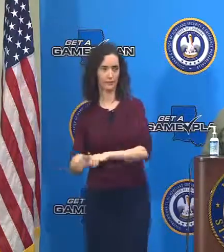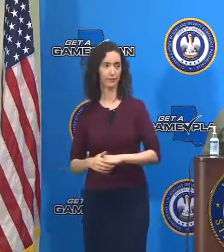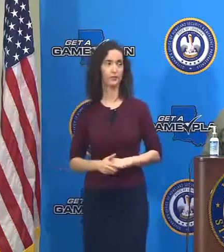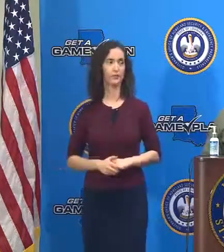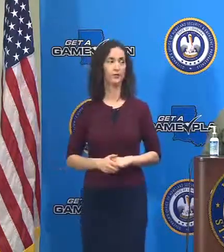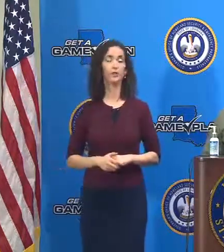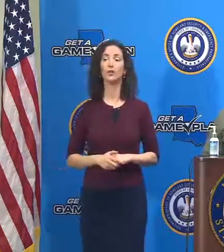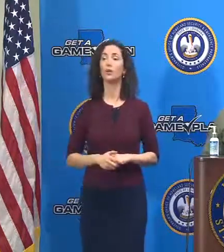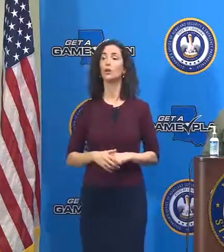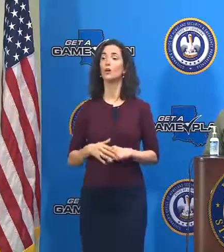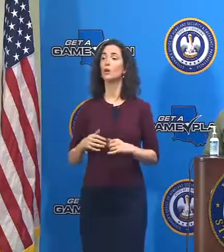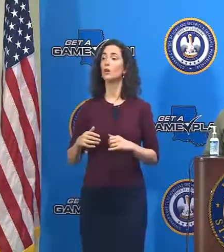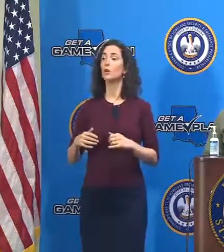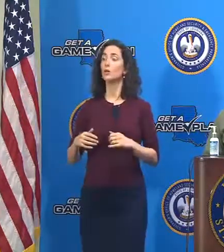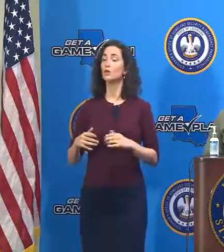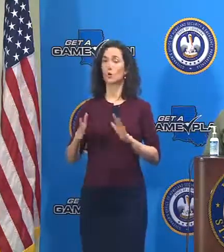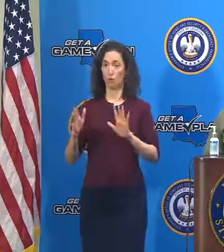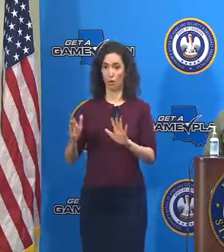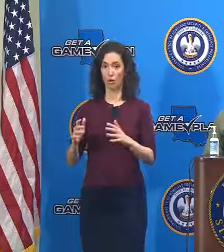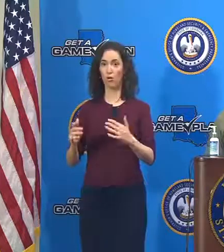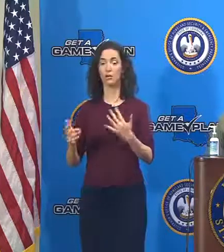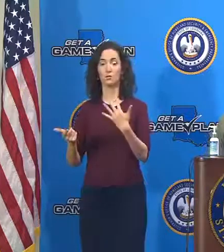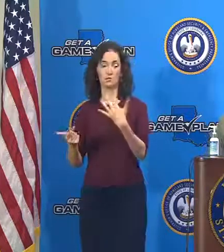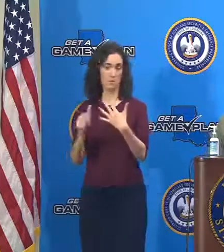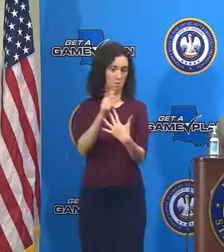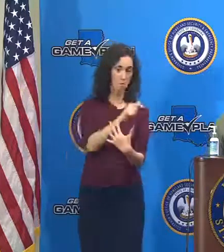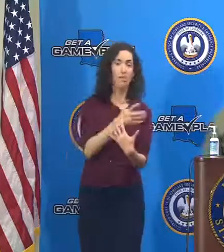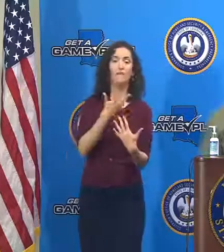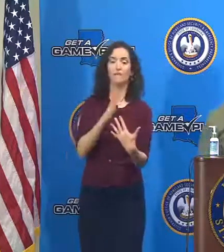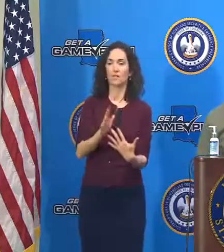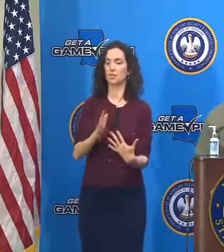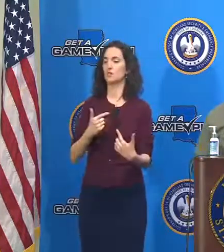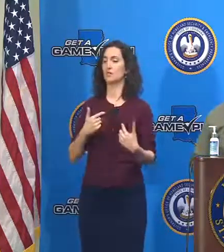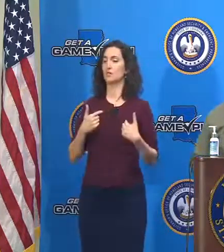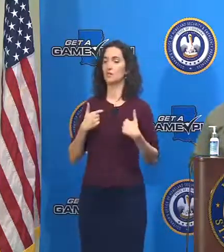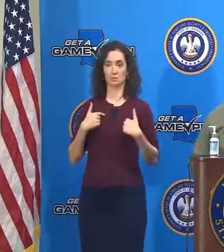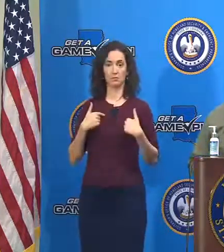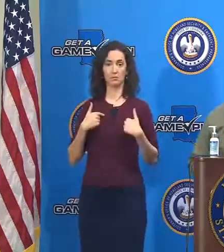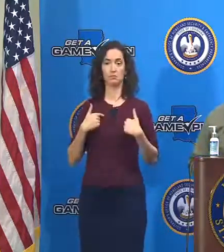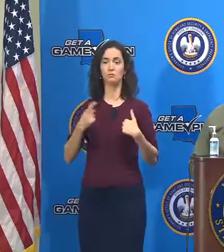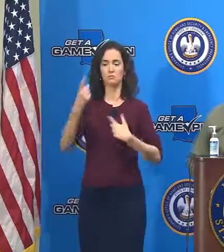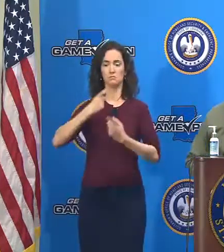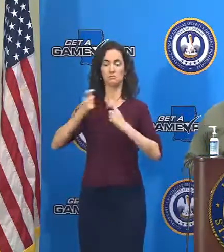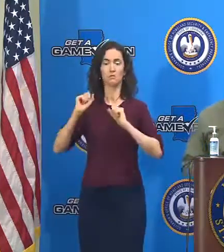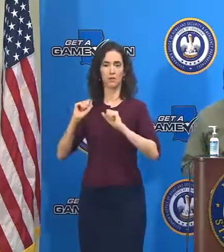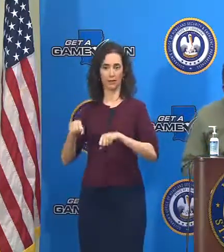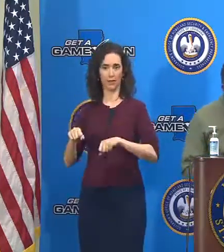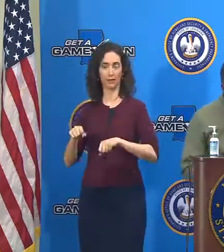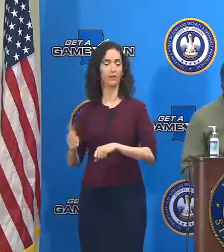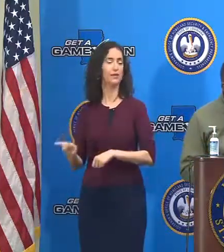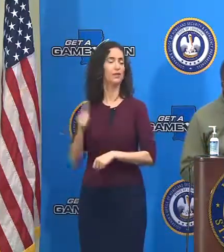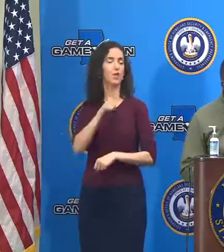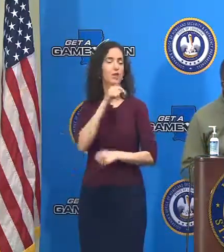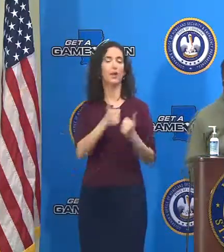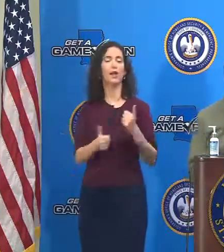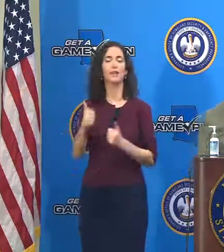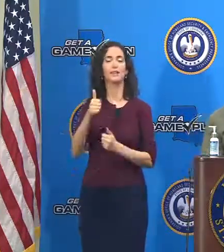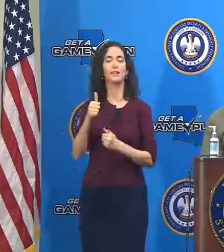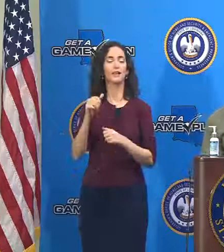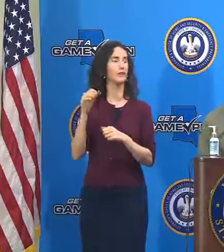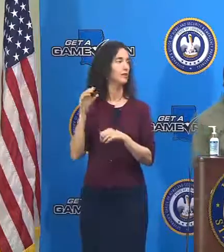And subject to your questions following the governor's remarks, we'll be here, and then I'll be followed by our executive counsel from